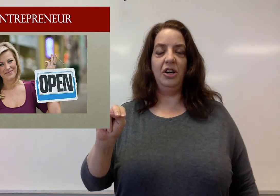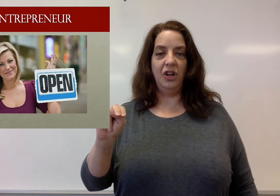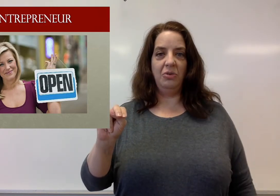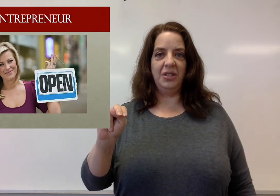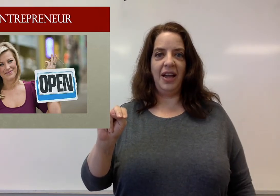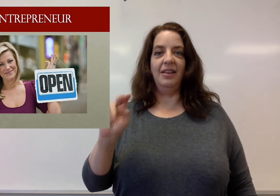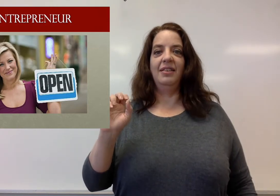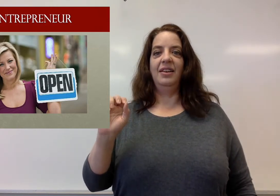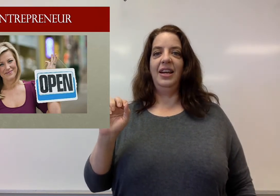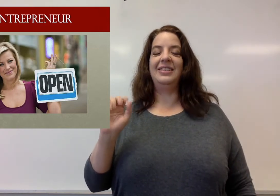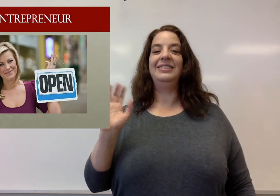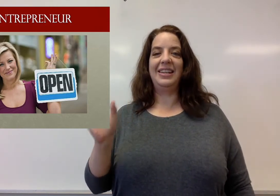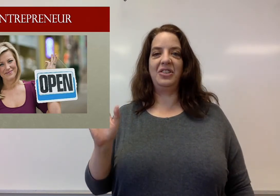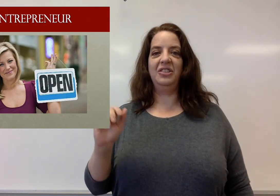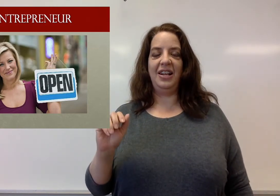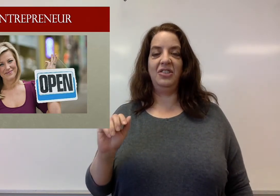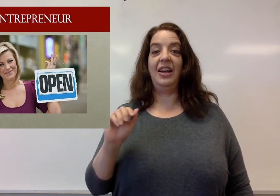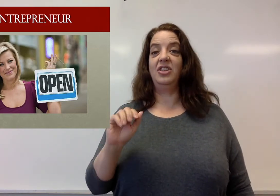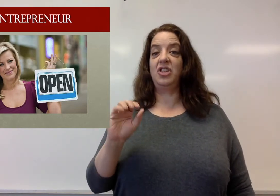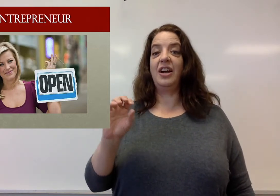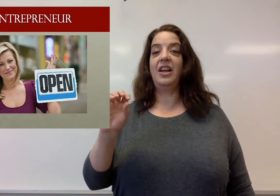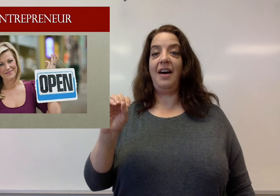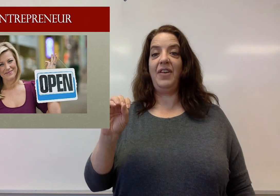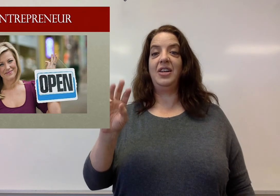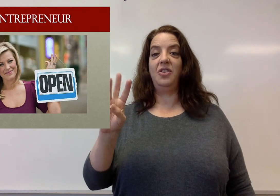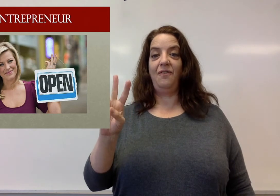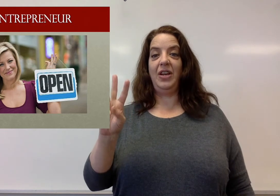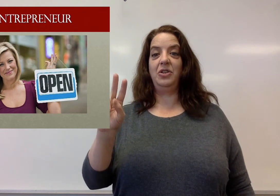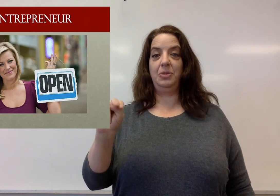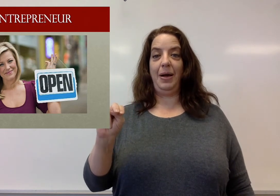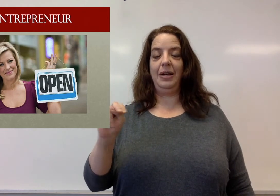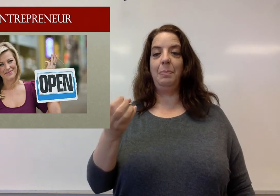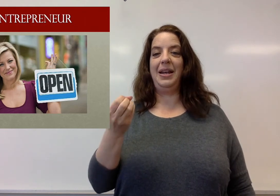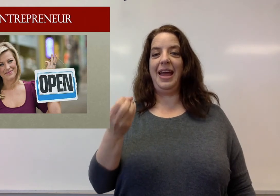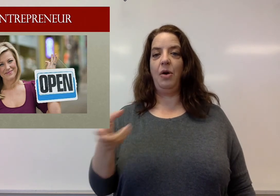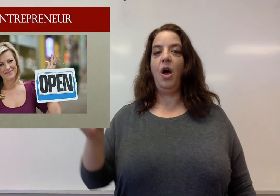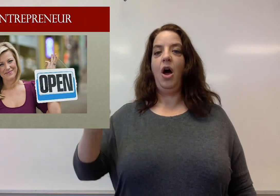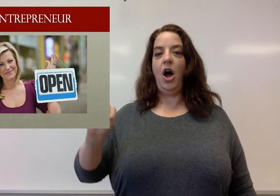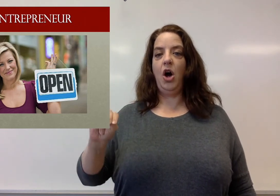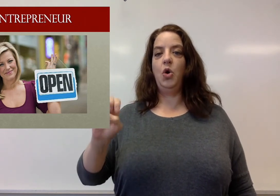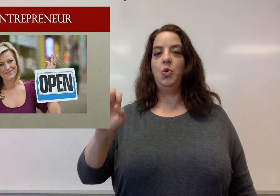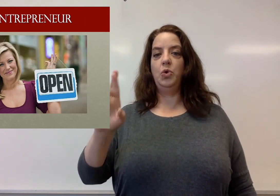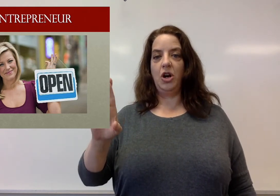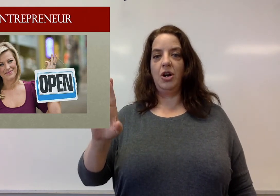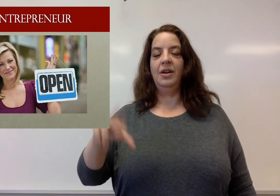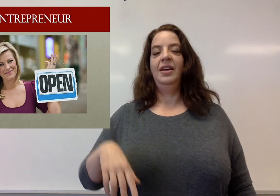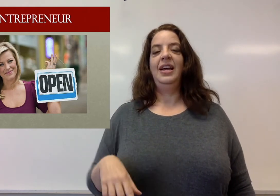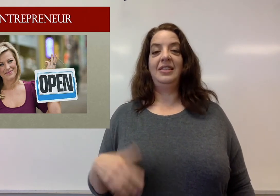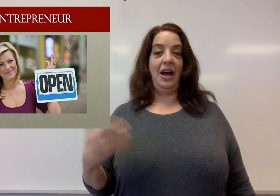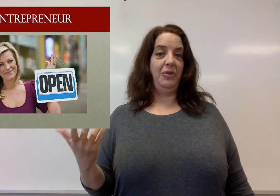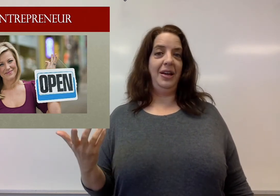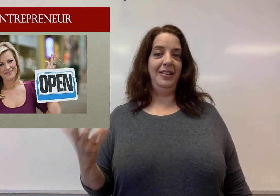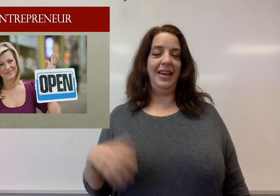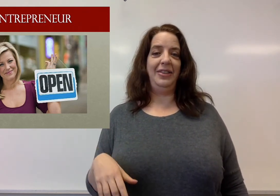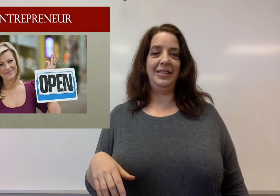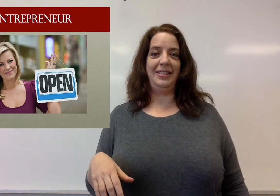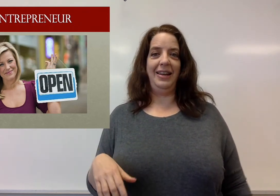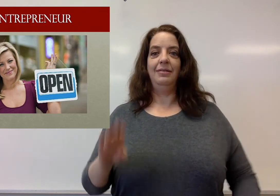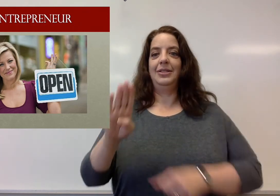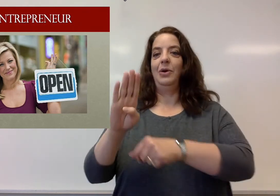loan sign. It's a lexicalized sign. It started off as finger spelling, but now owner is how that's done. So let me